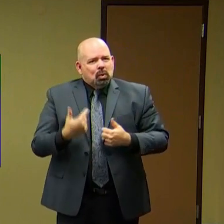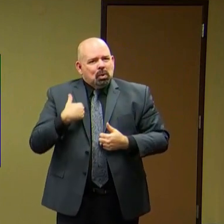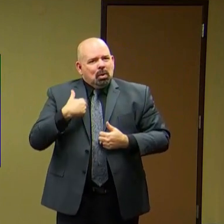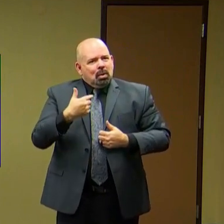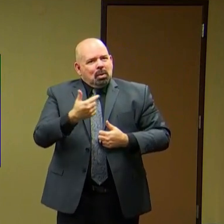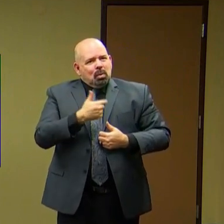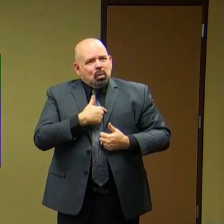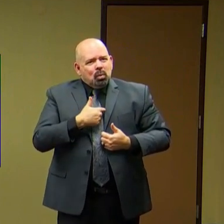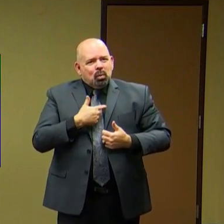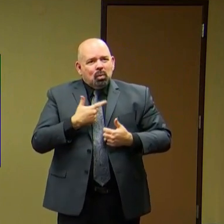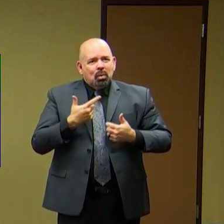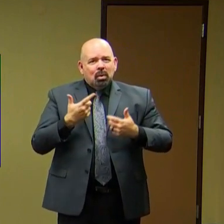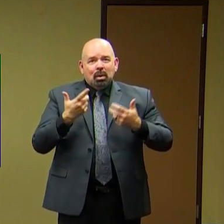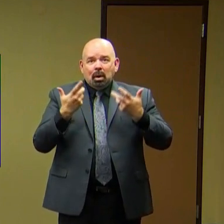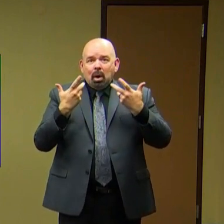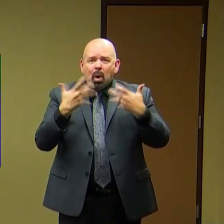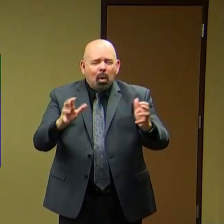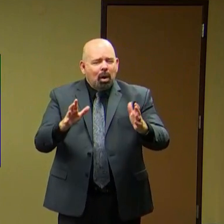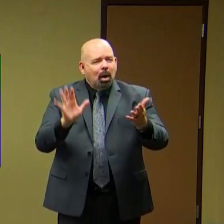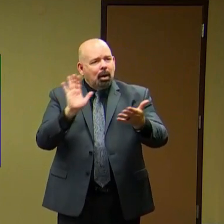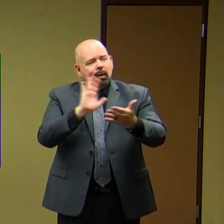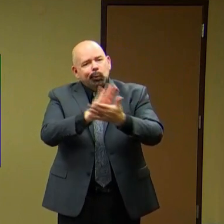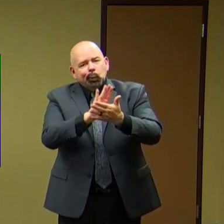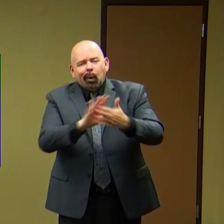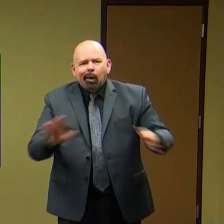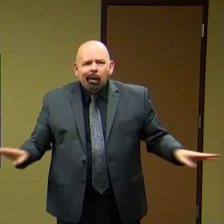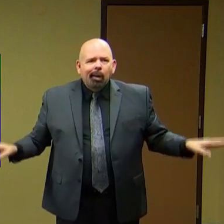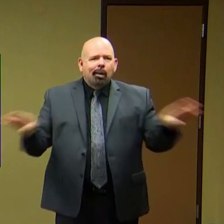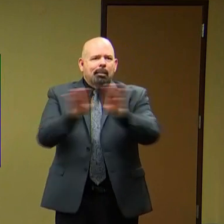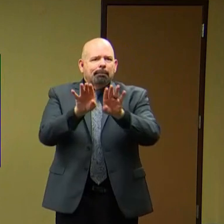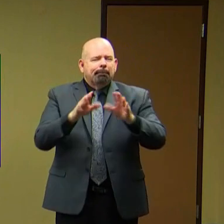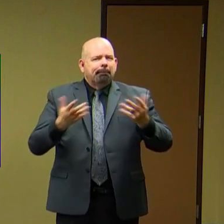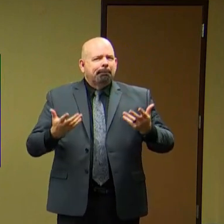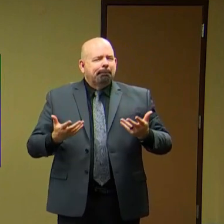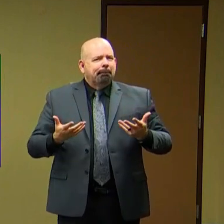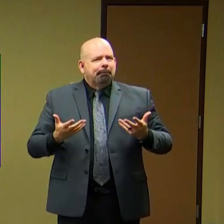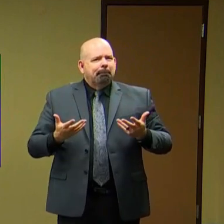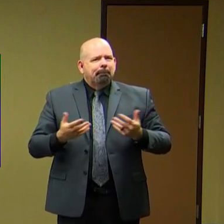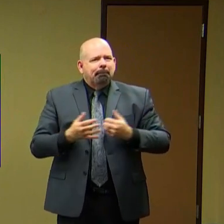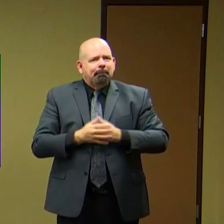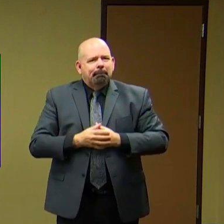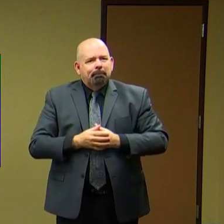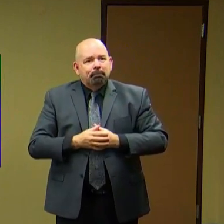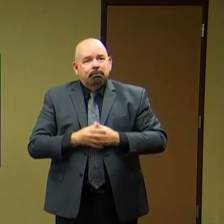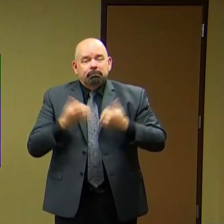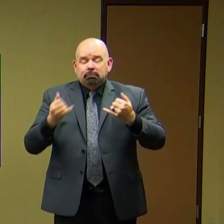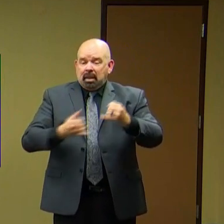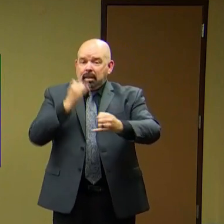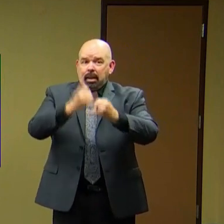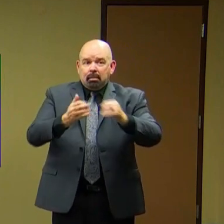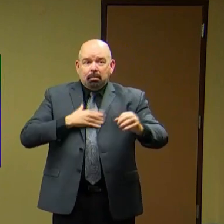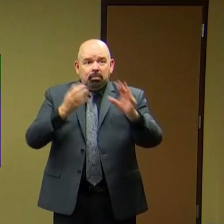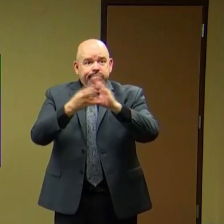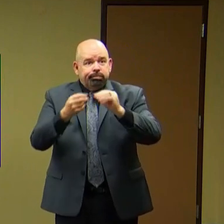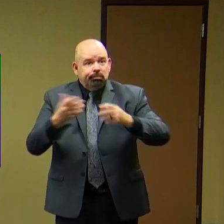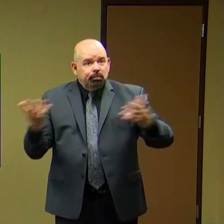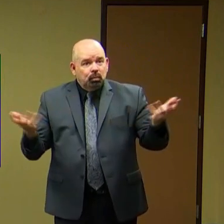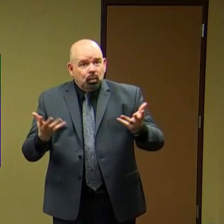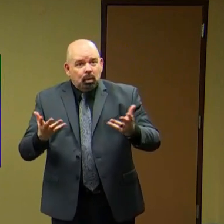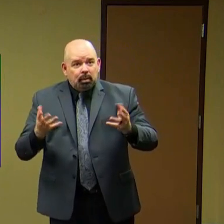down. Lastly, I want to talk about housing assistance. As many of you know, the President broke